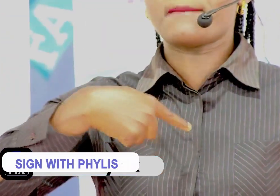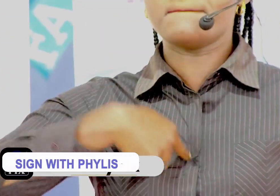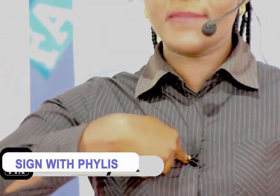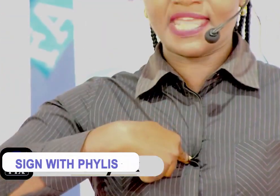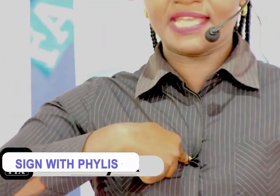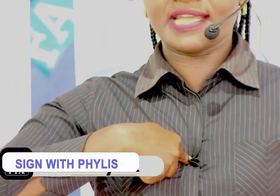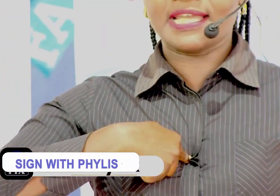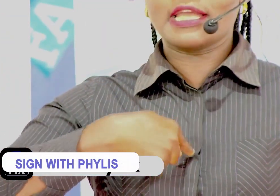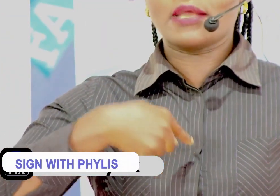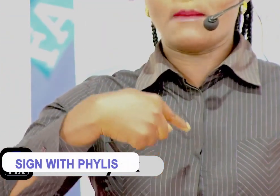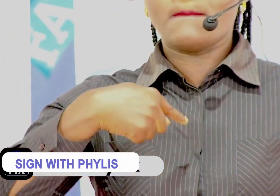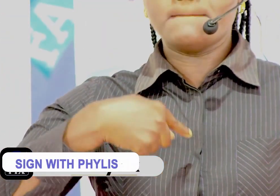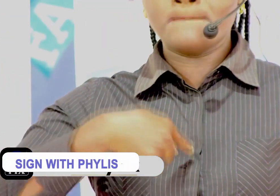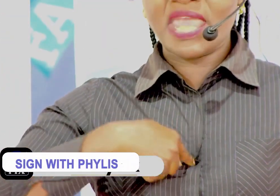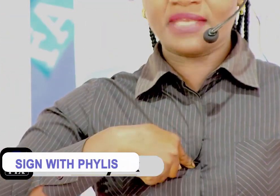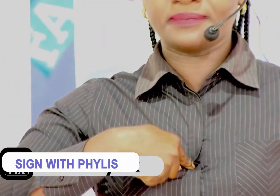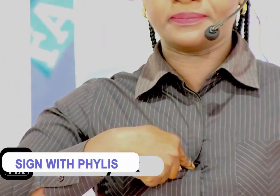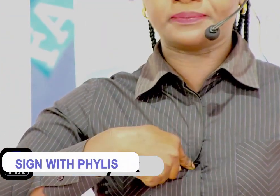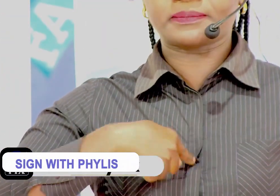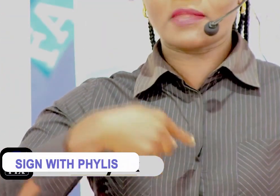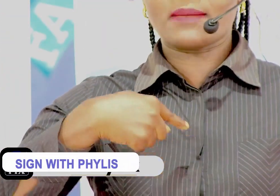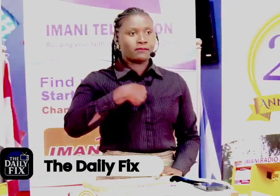me. Me. Me.